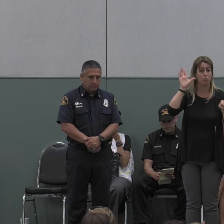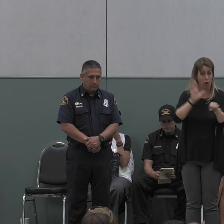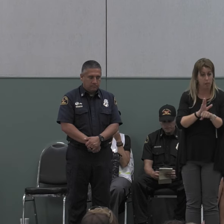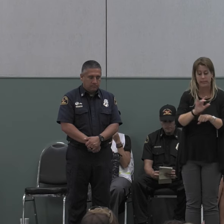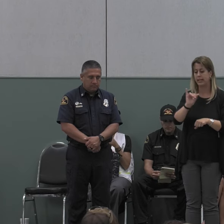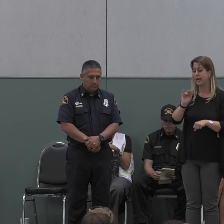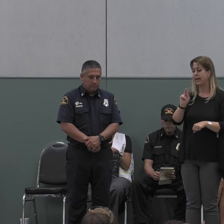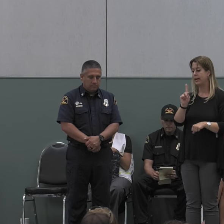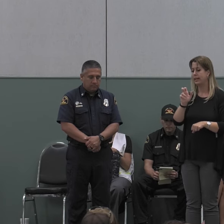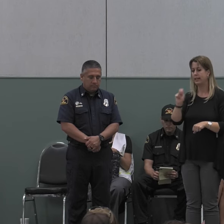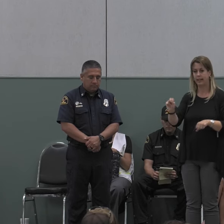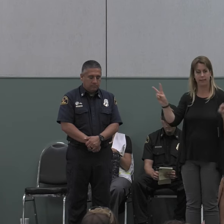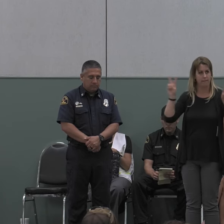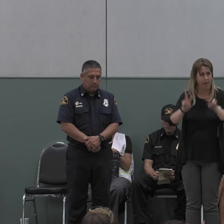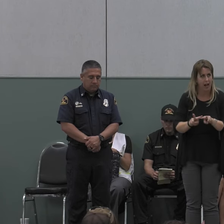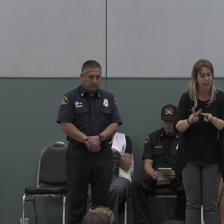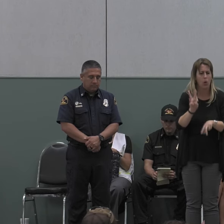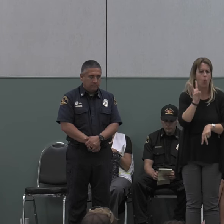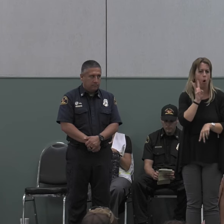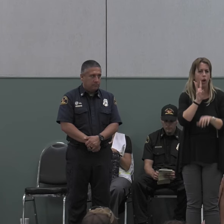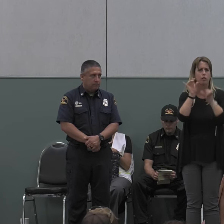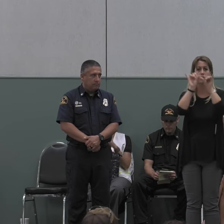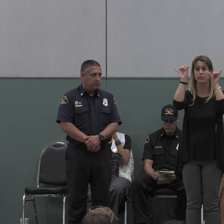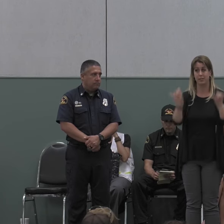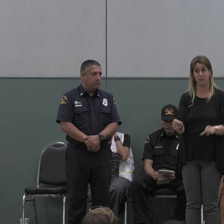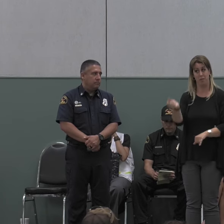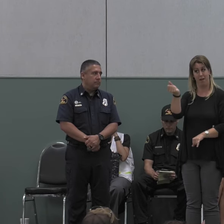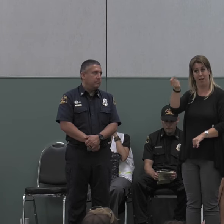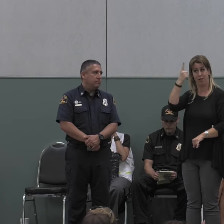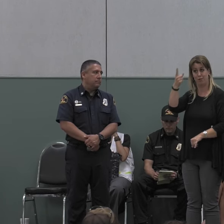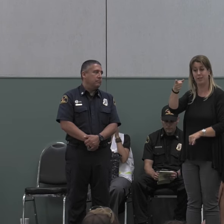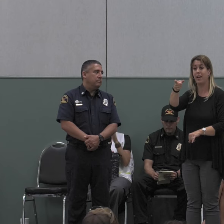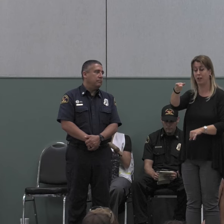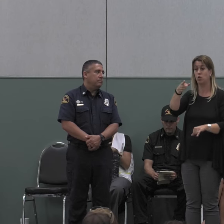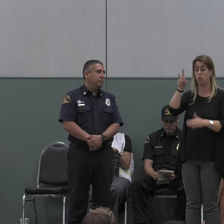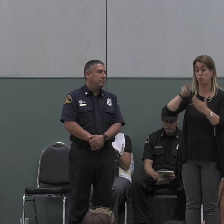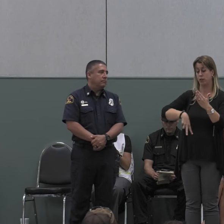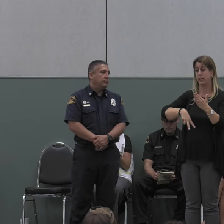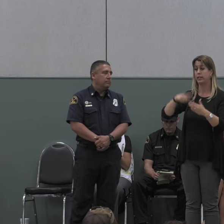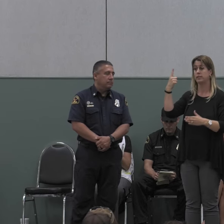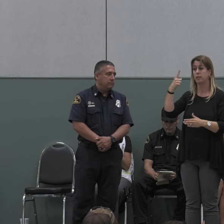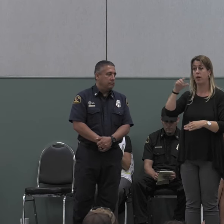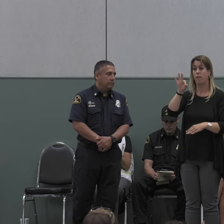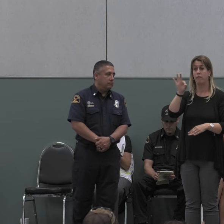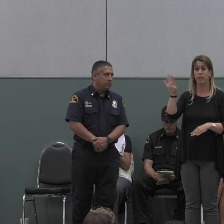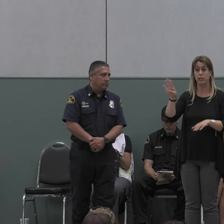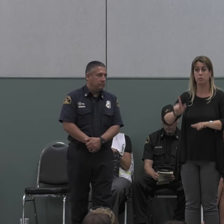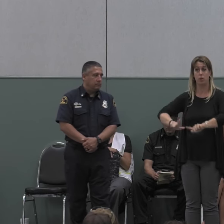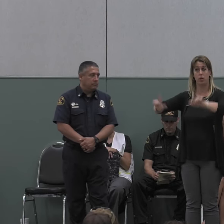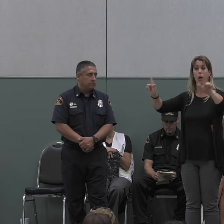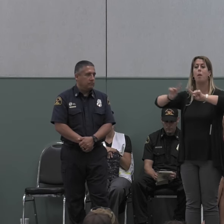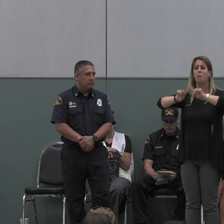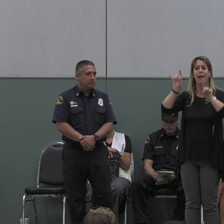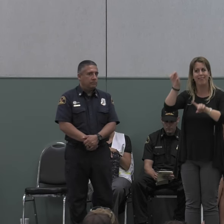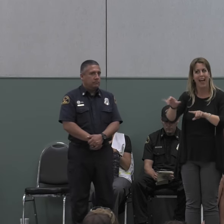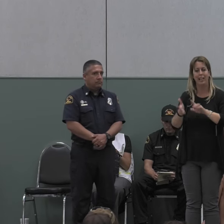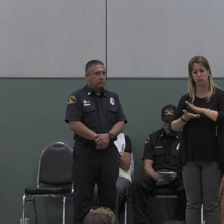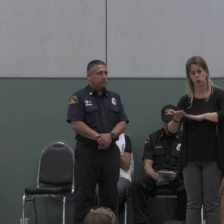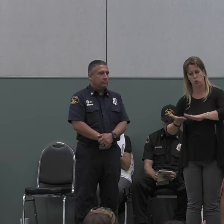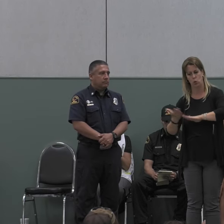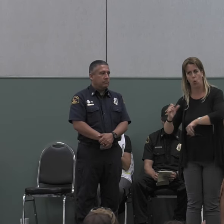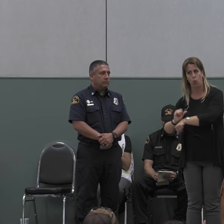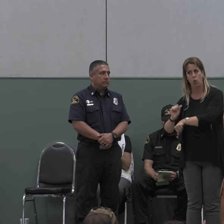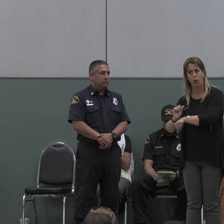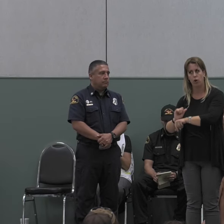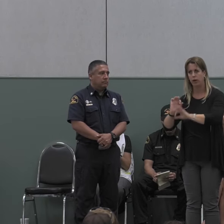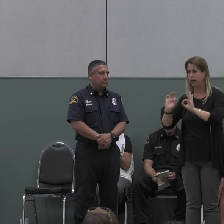what some of you are reading on Facebook, they are up, working. There was no need to do anything. There was